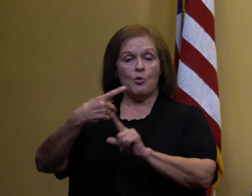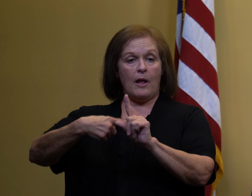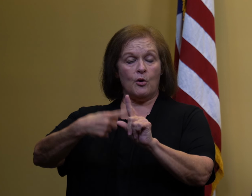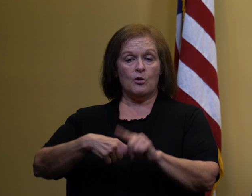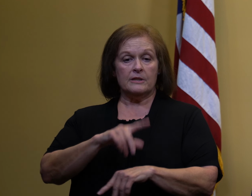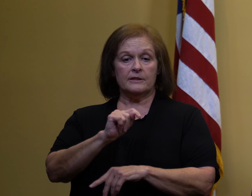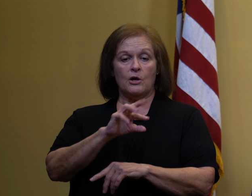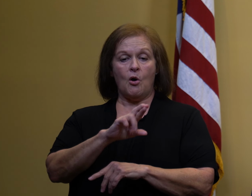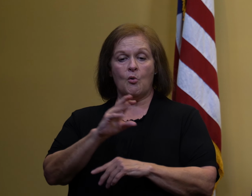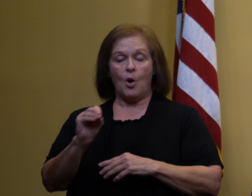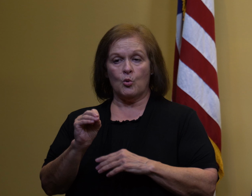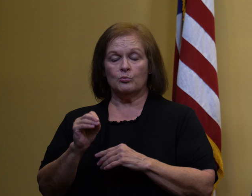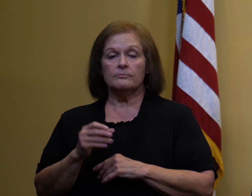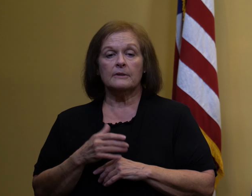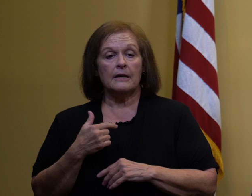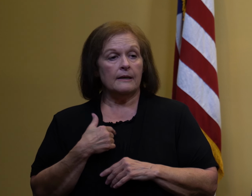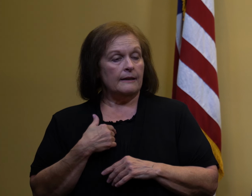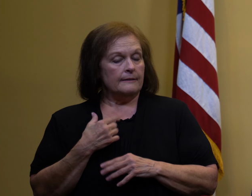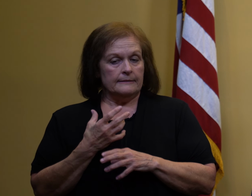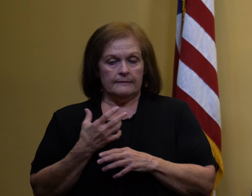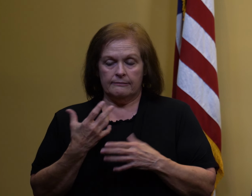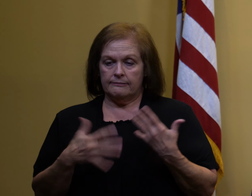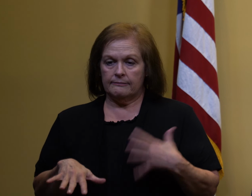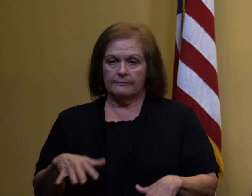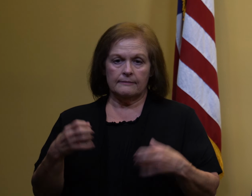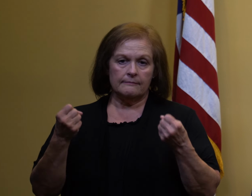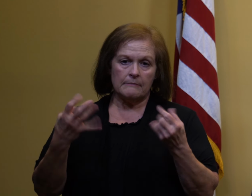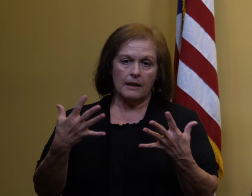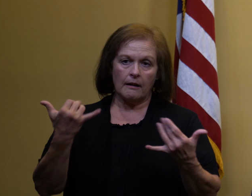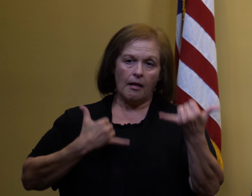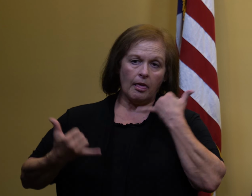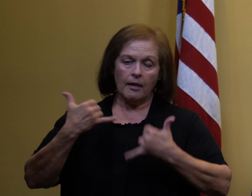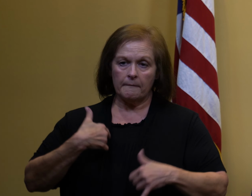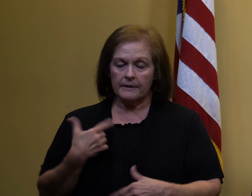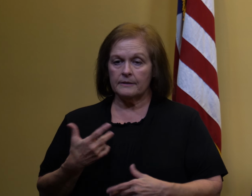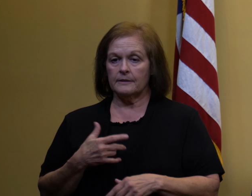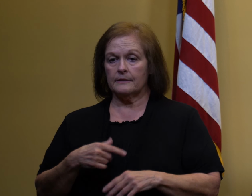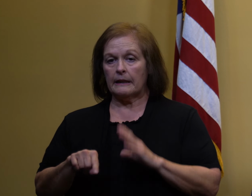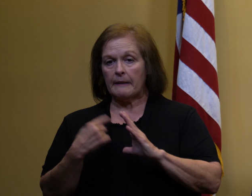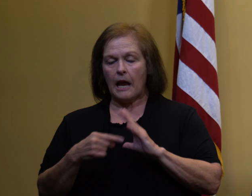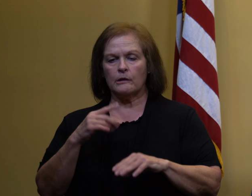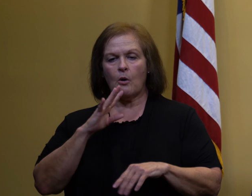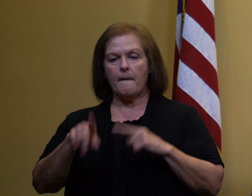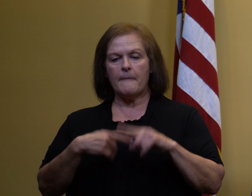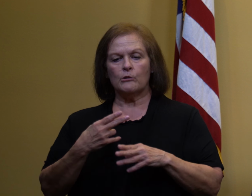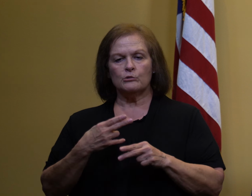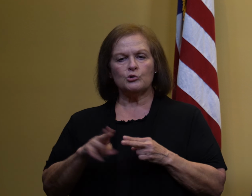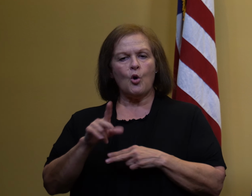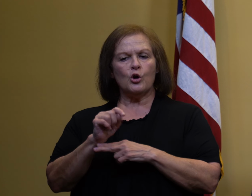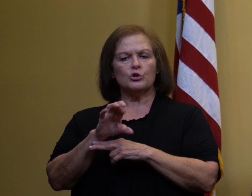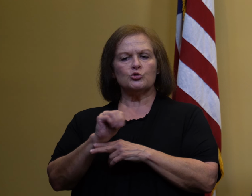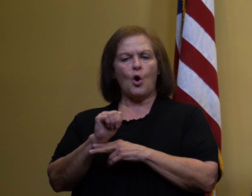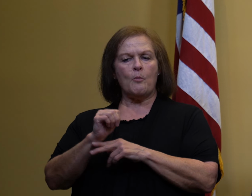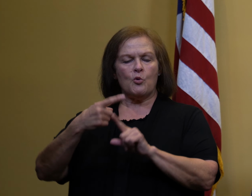The TRO. I've been getting so many calls, so many emails about the short-term rental. And this is